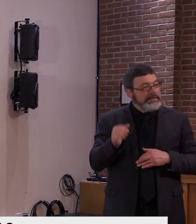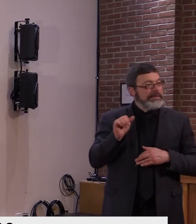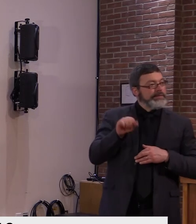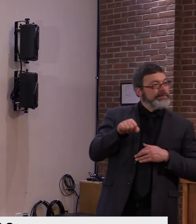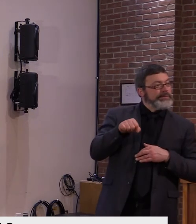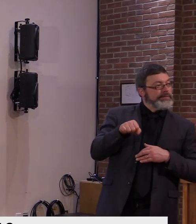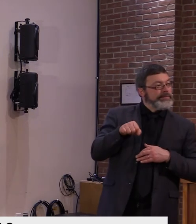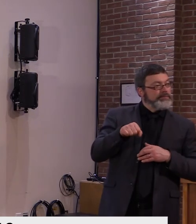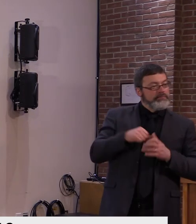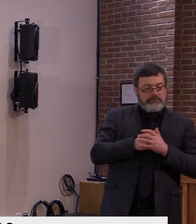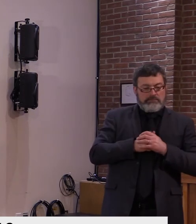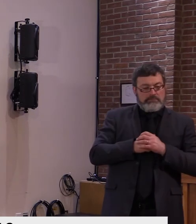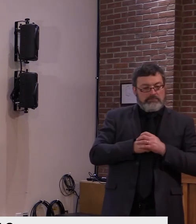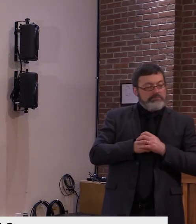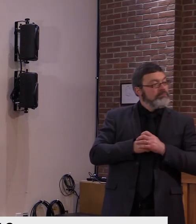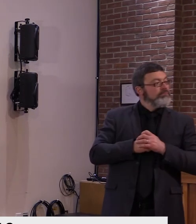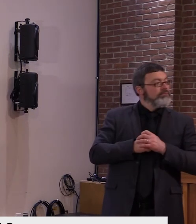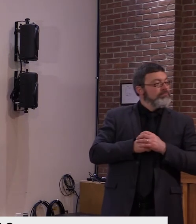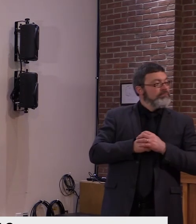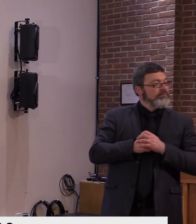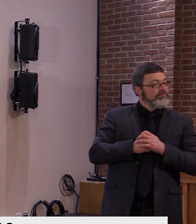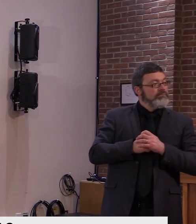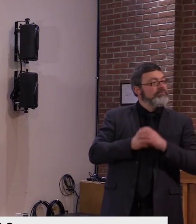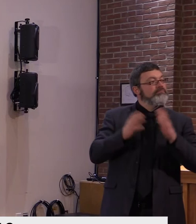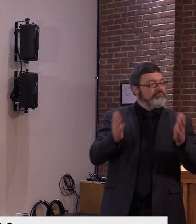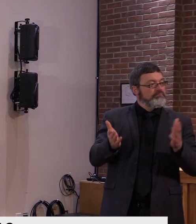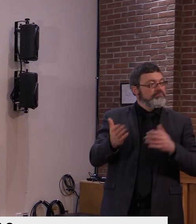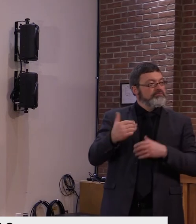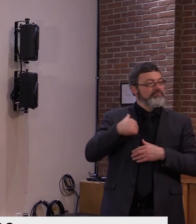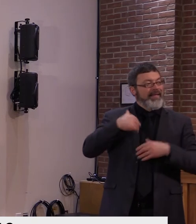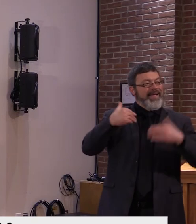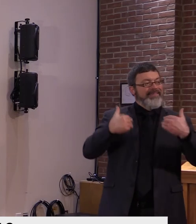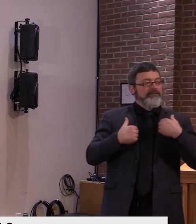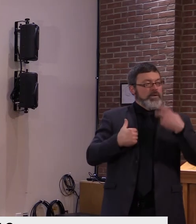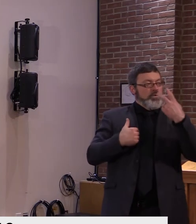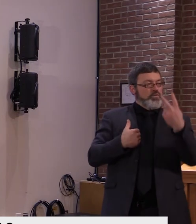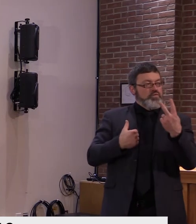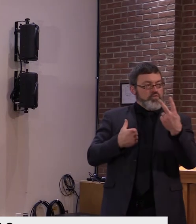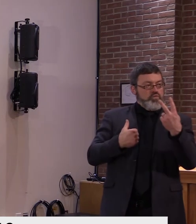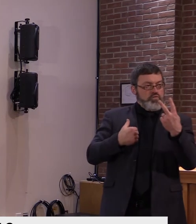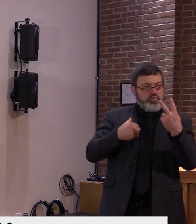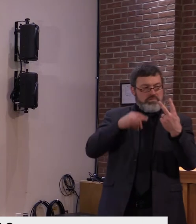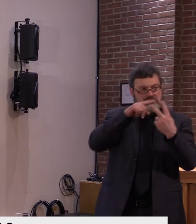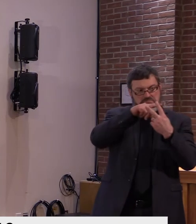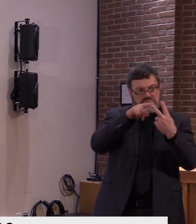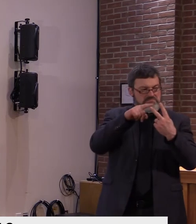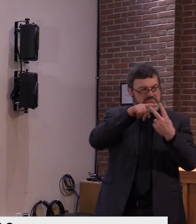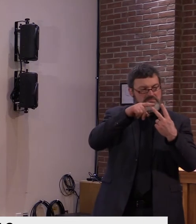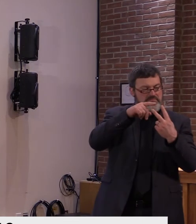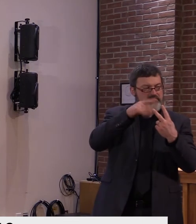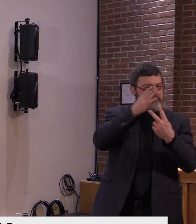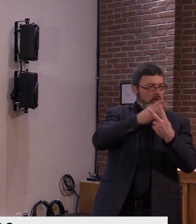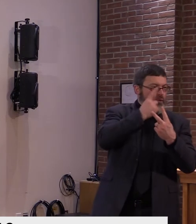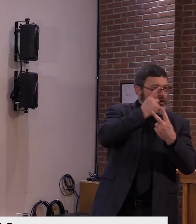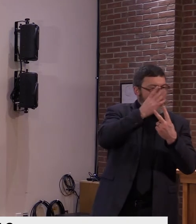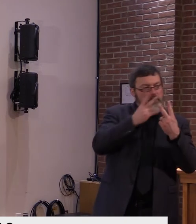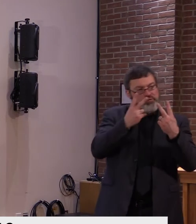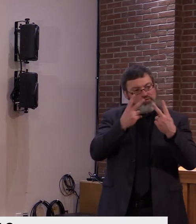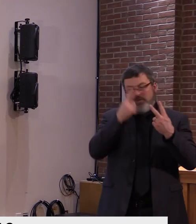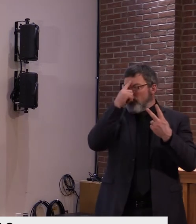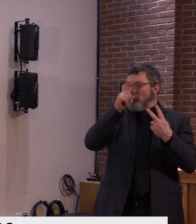Thank you. I'd just like to, I've got a two-part question to Dr. Levine. I'd just like to preface the question with saying